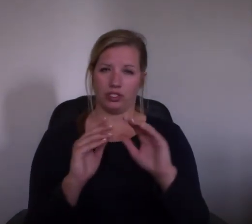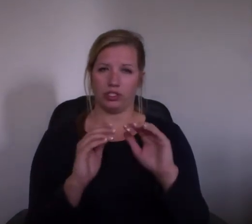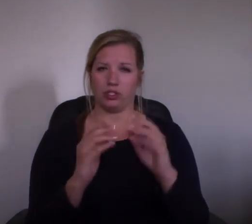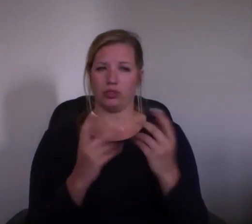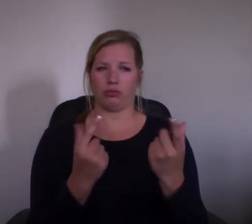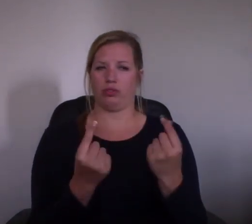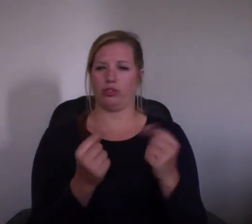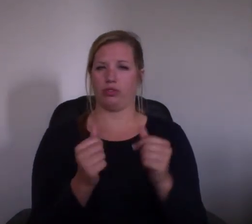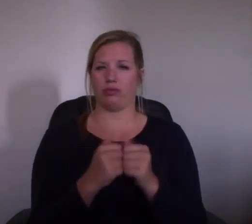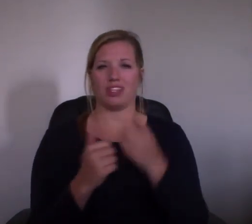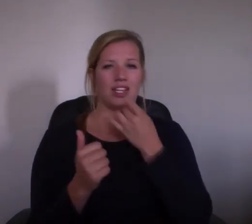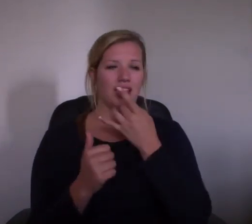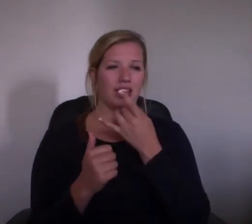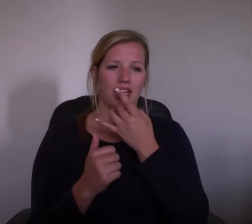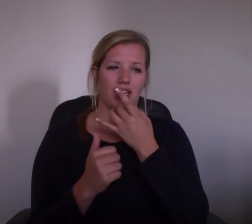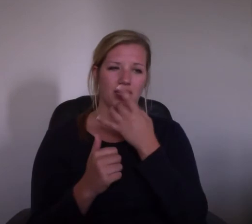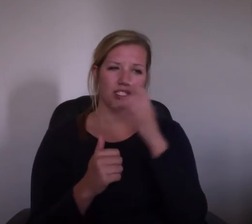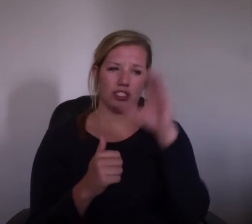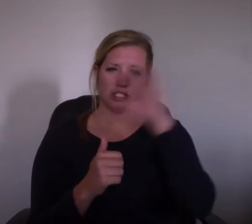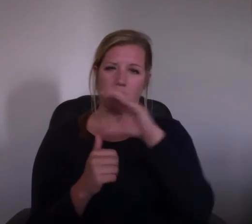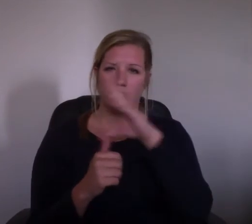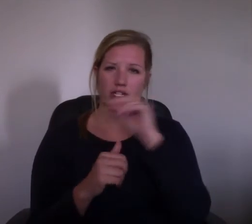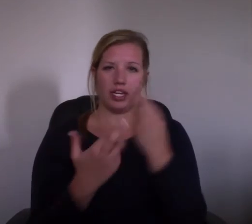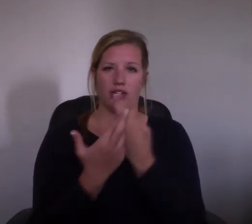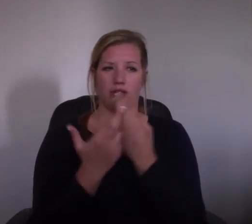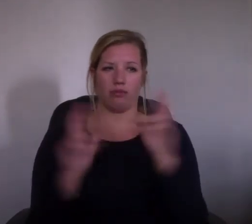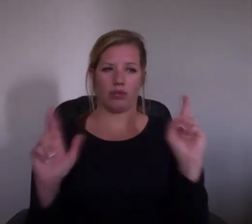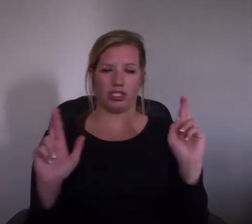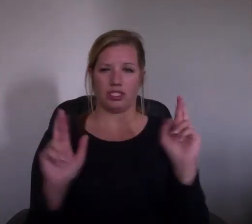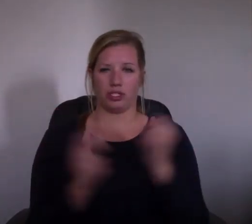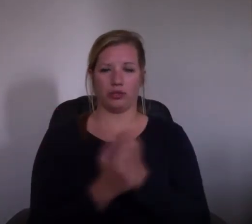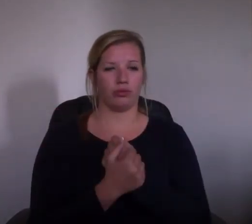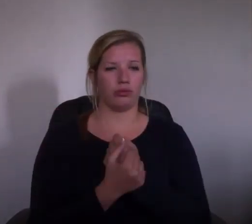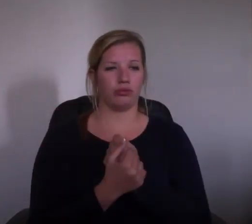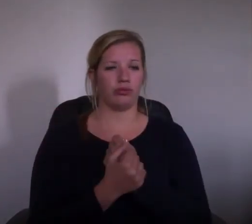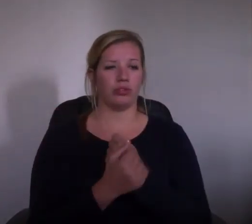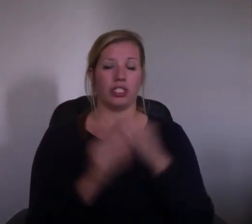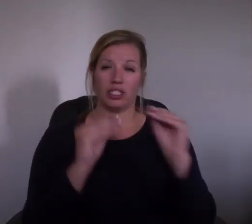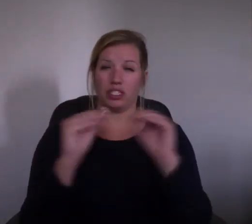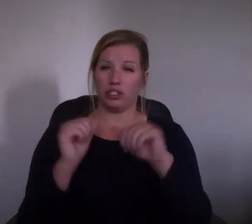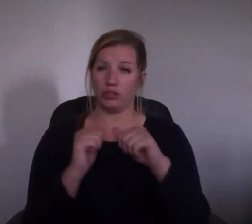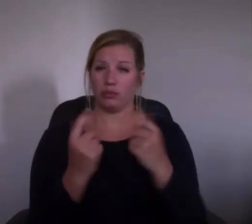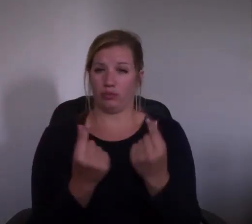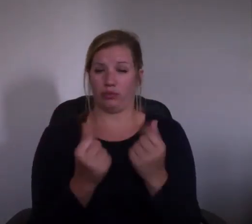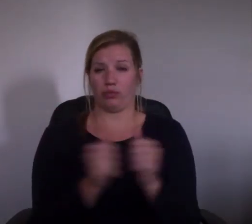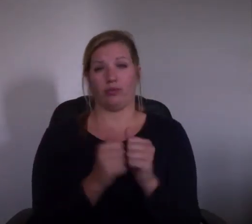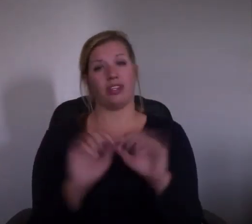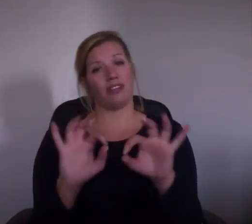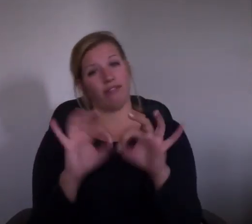But what's most important about CERT training is it teaches you how to care for your family, your friends, your neighbors, and other